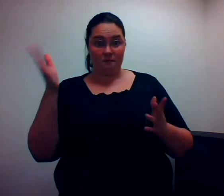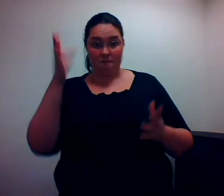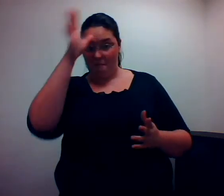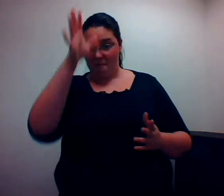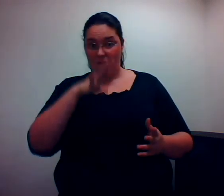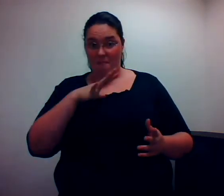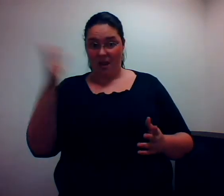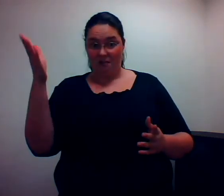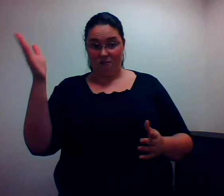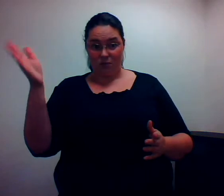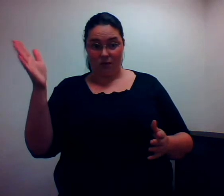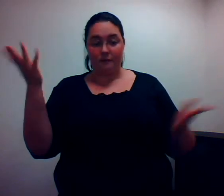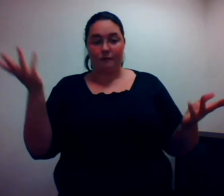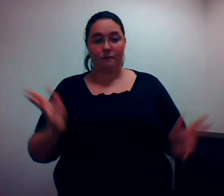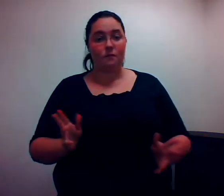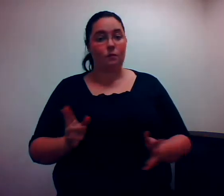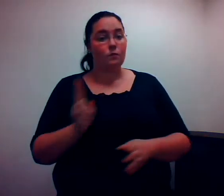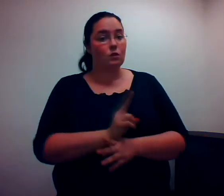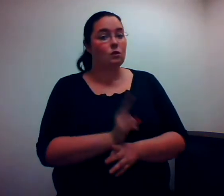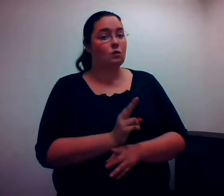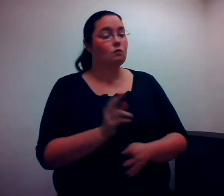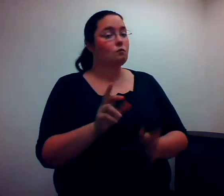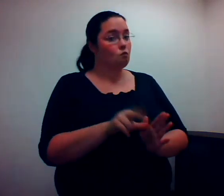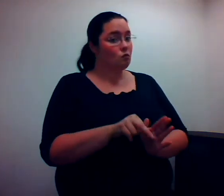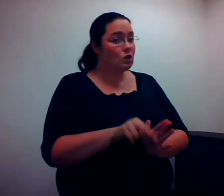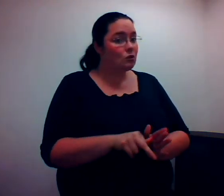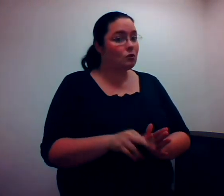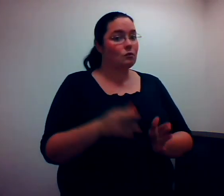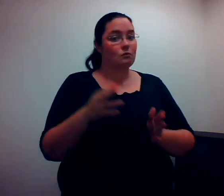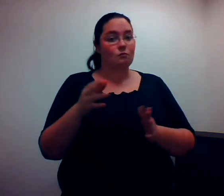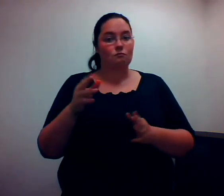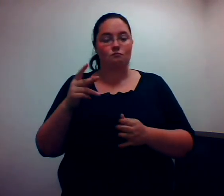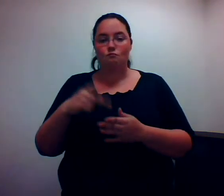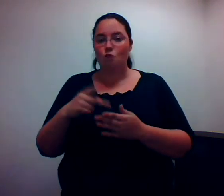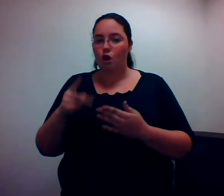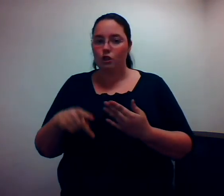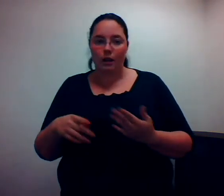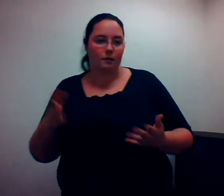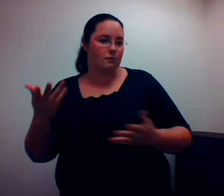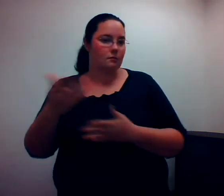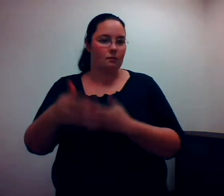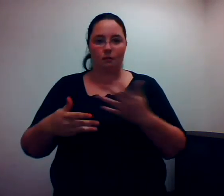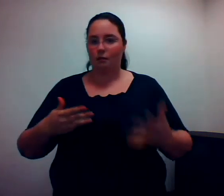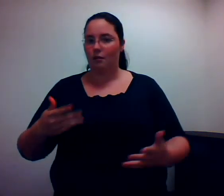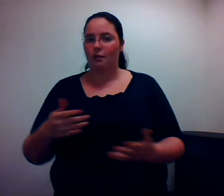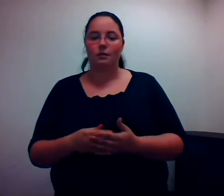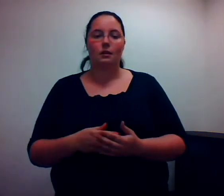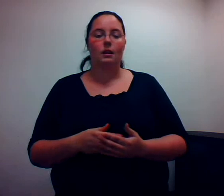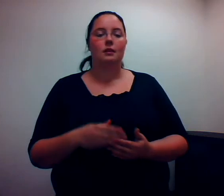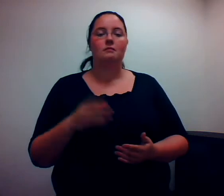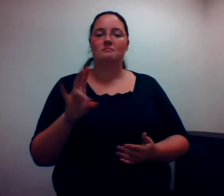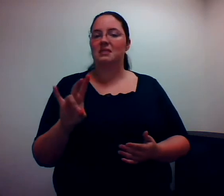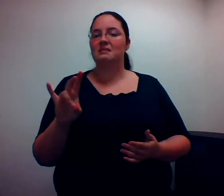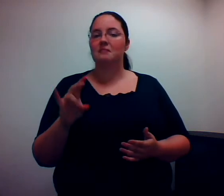then culminated in a short research paper, about a 7 to 10 page research paper. And doing